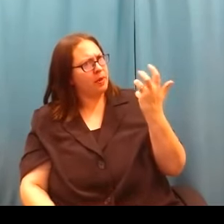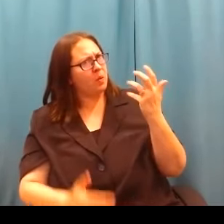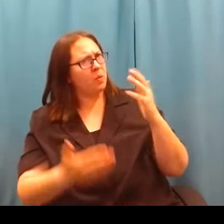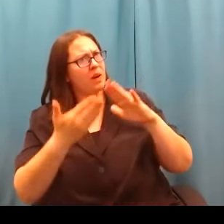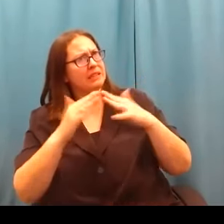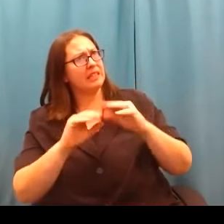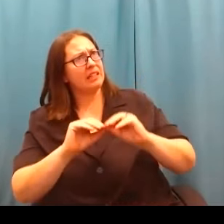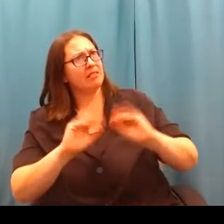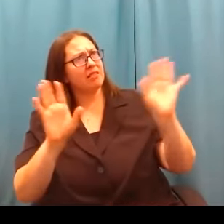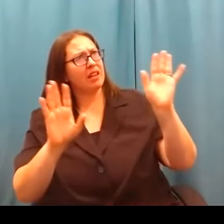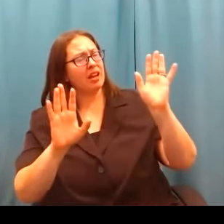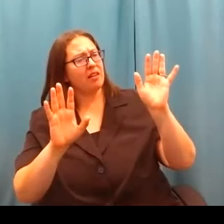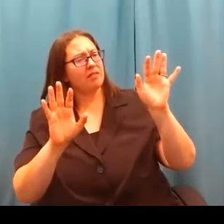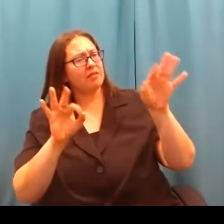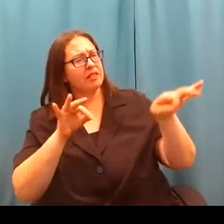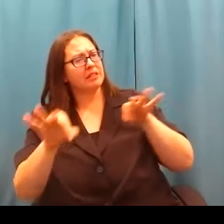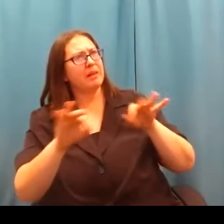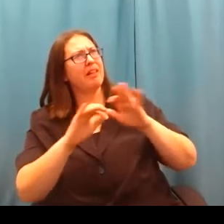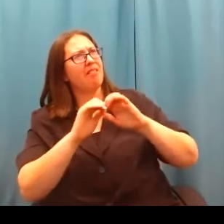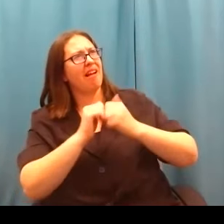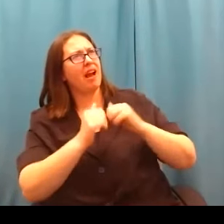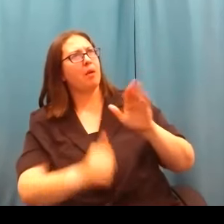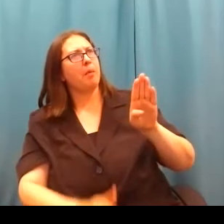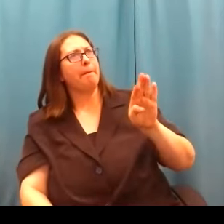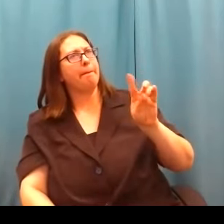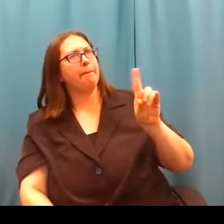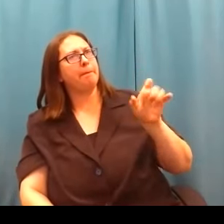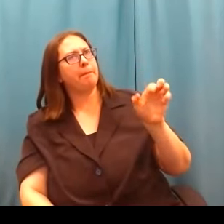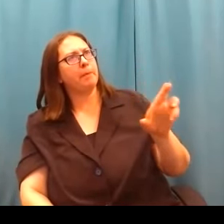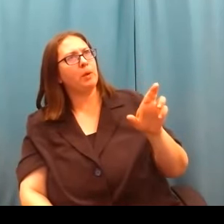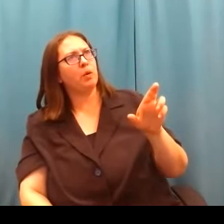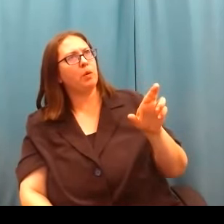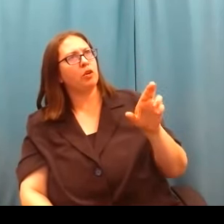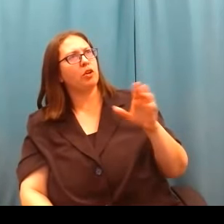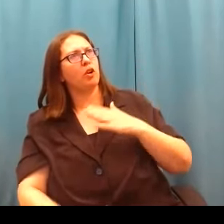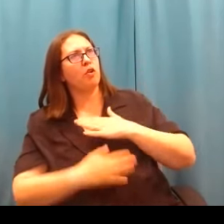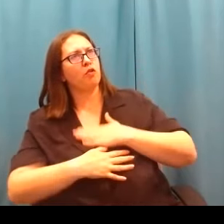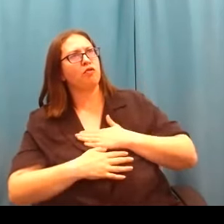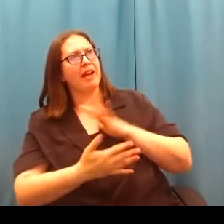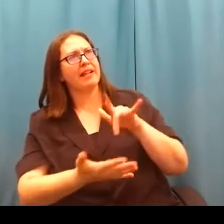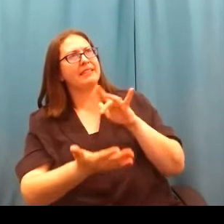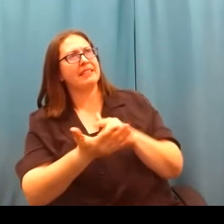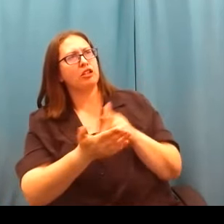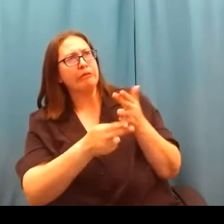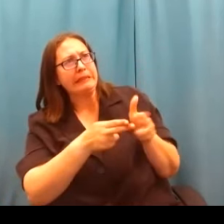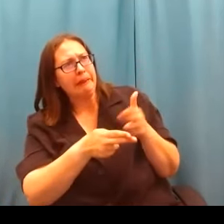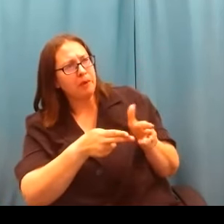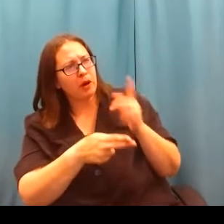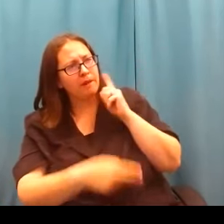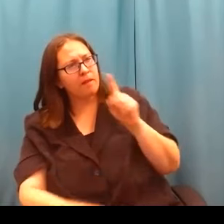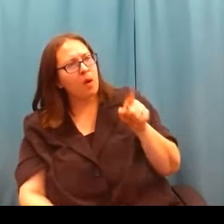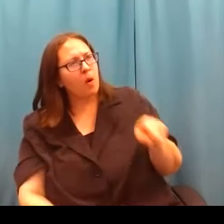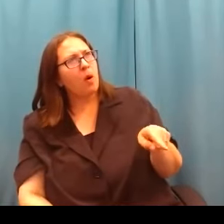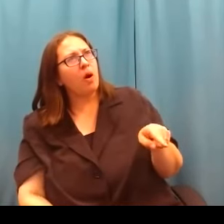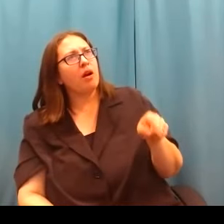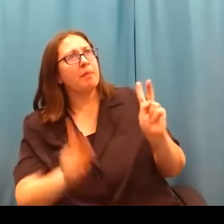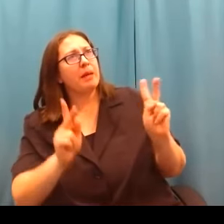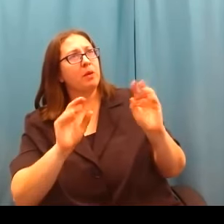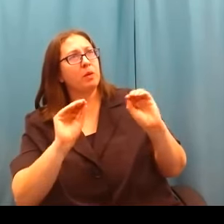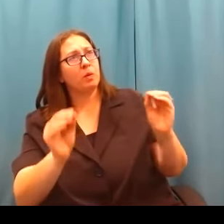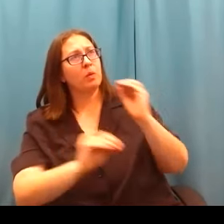we are using the Buddha Rec Center as a temporary triage center for unhoused individuals. Mm-hmm. And was there any